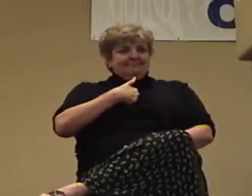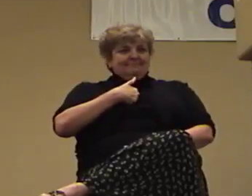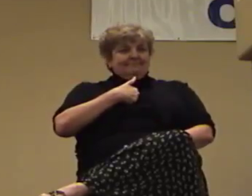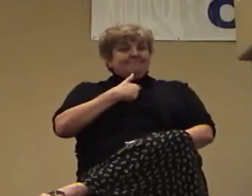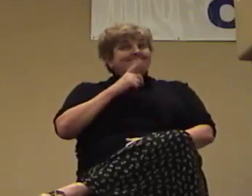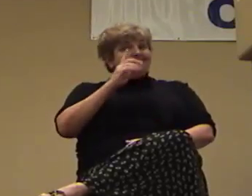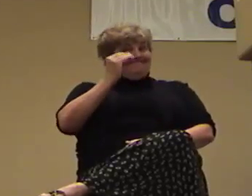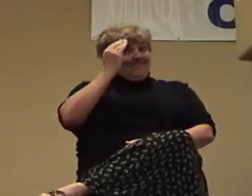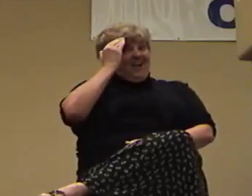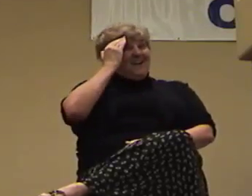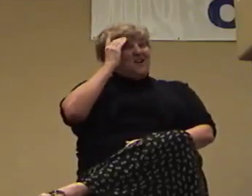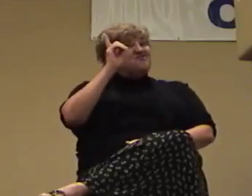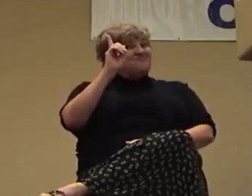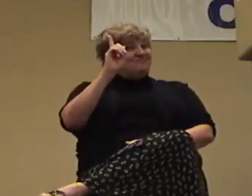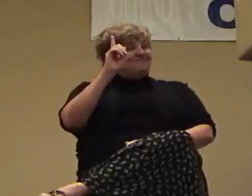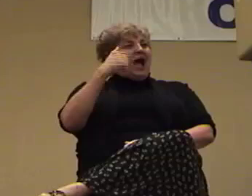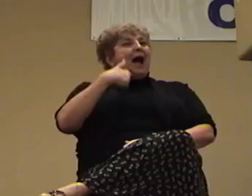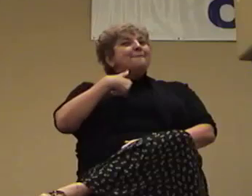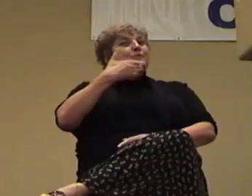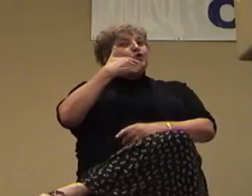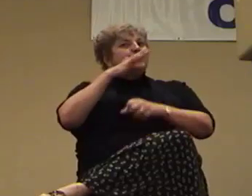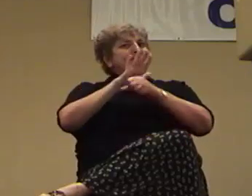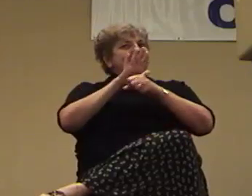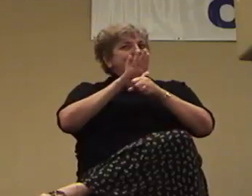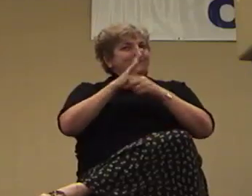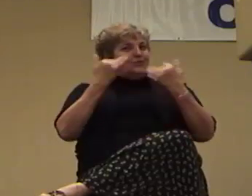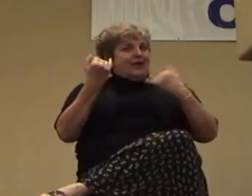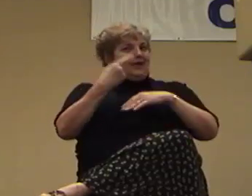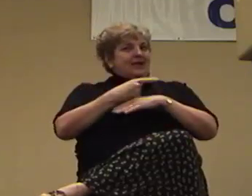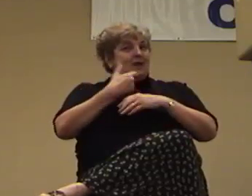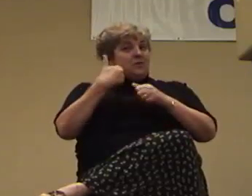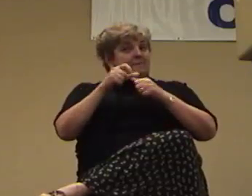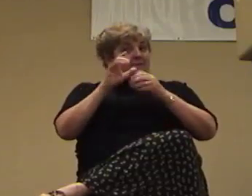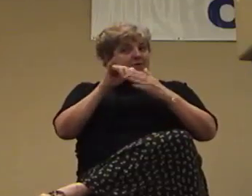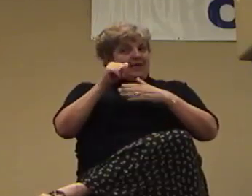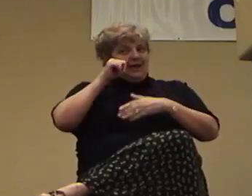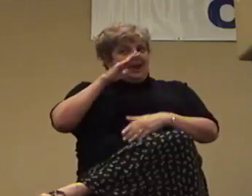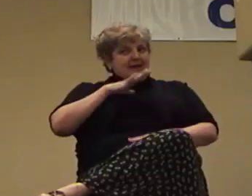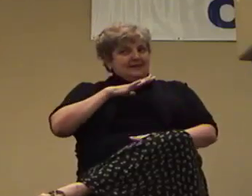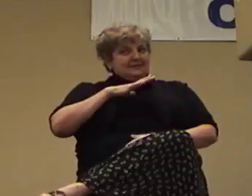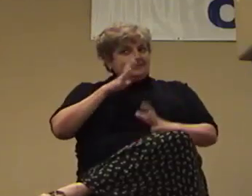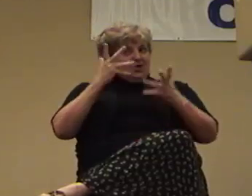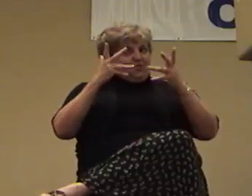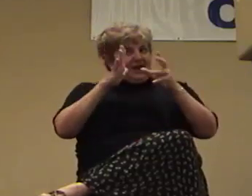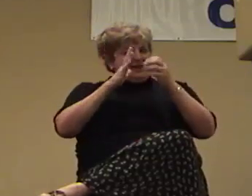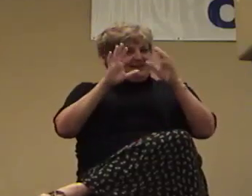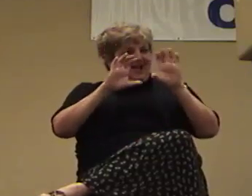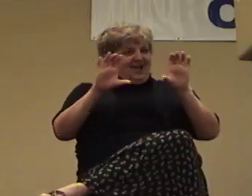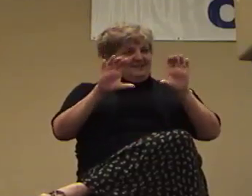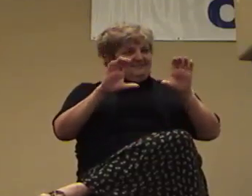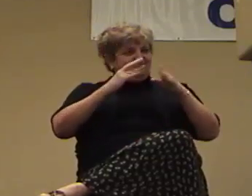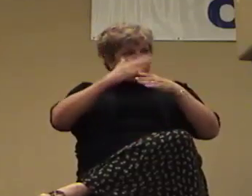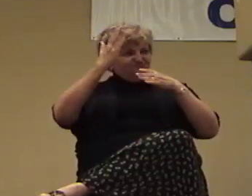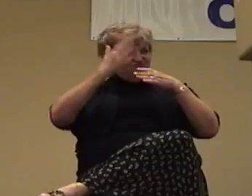today. And remember, ladies, when you leave, you're enough. It's already done. It is in divine order right